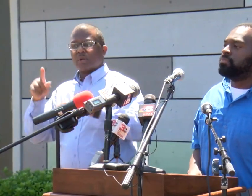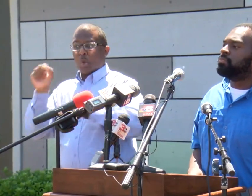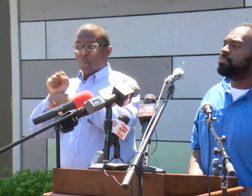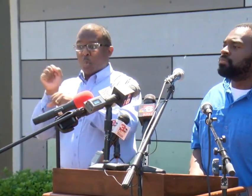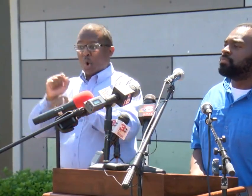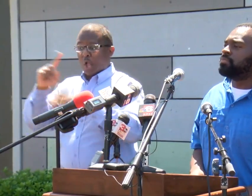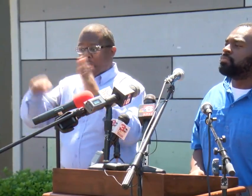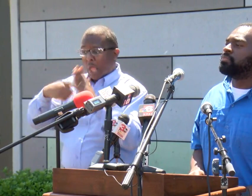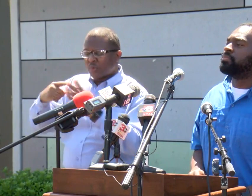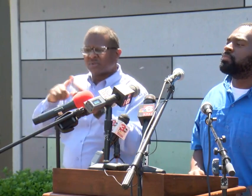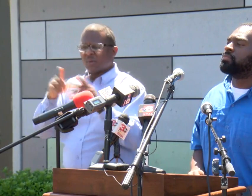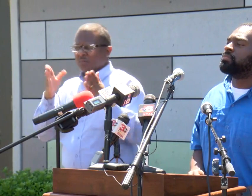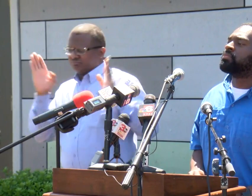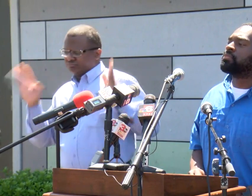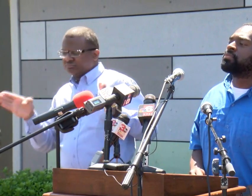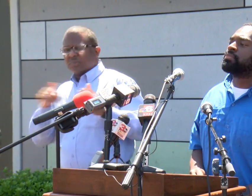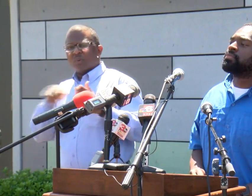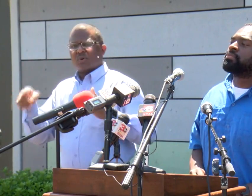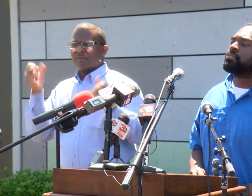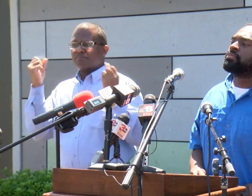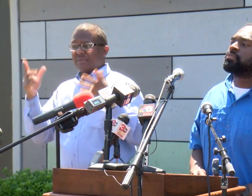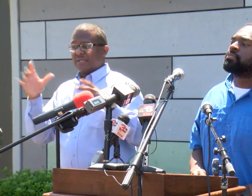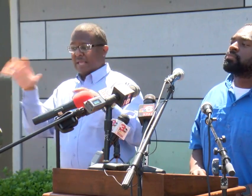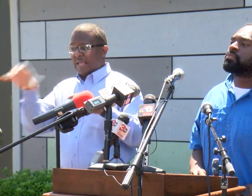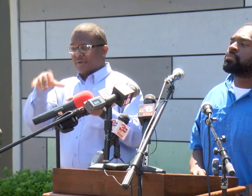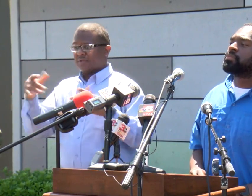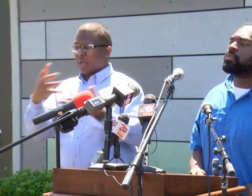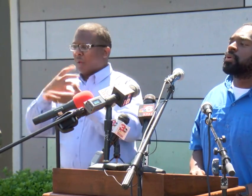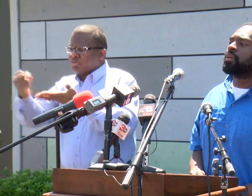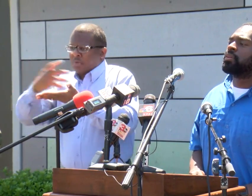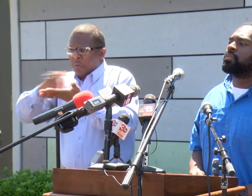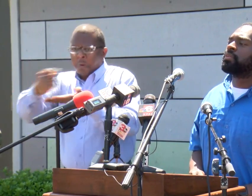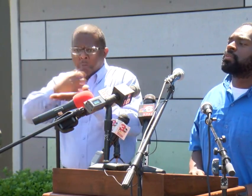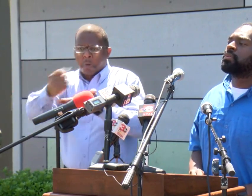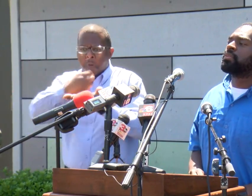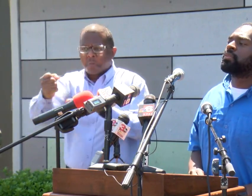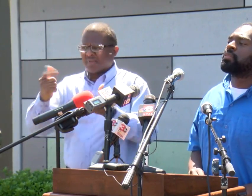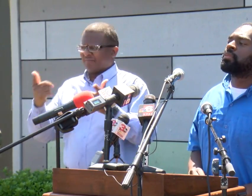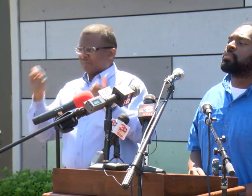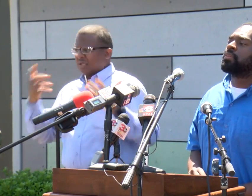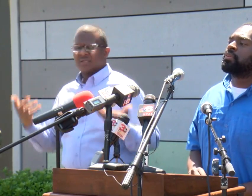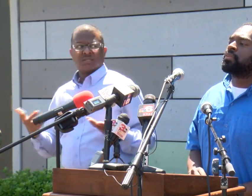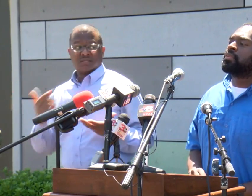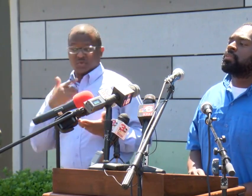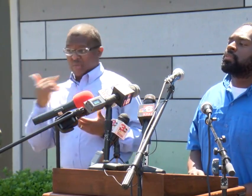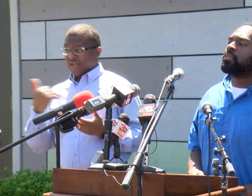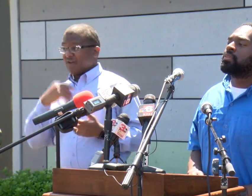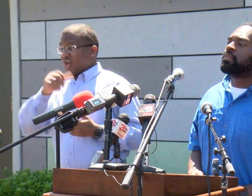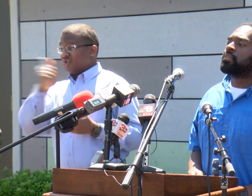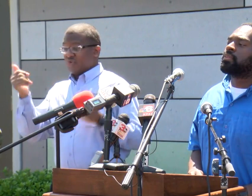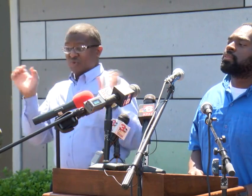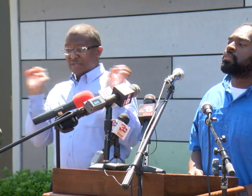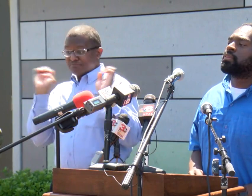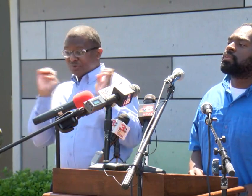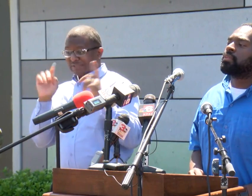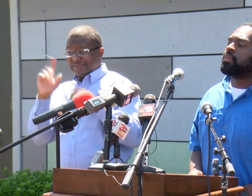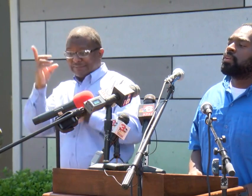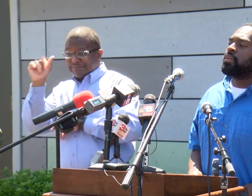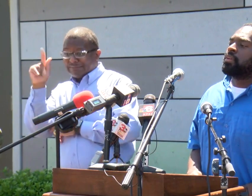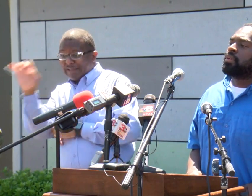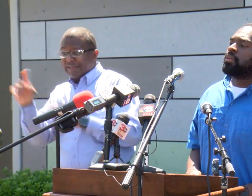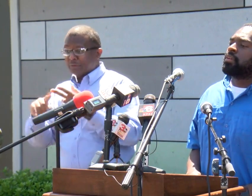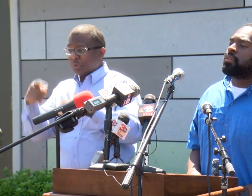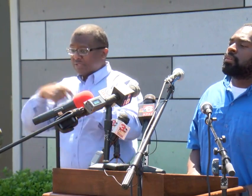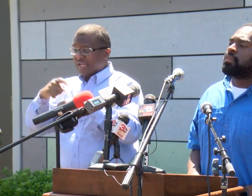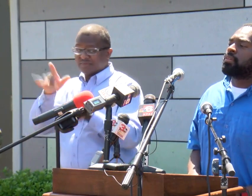hours, or mm-hmm. maybe a lot of locations ran out of masks quickly. Do we have another emergency date, time, and place where you guys have some